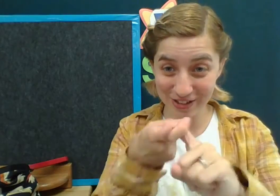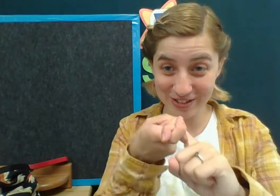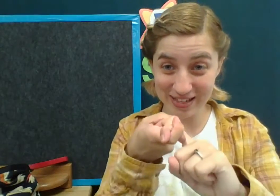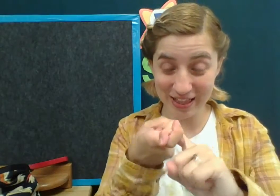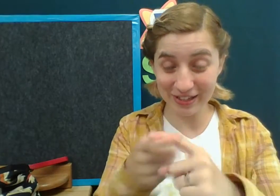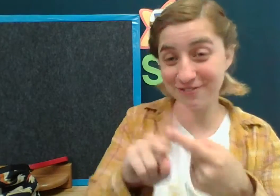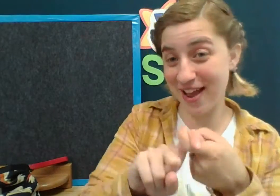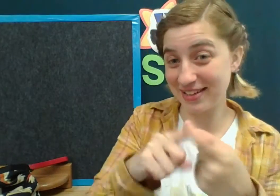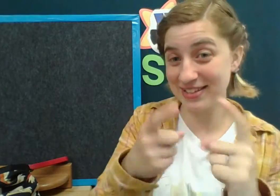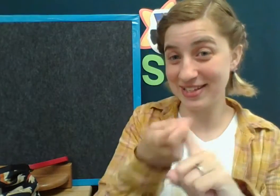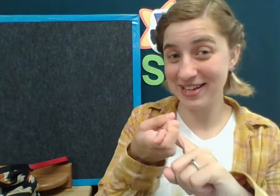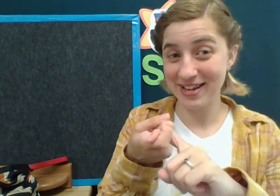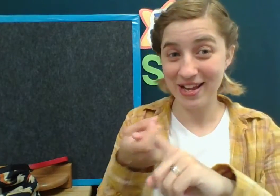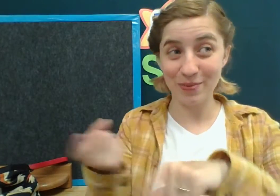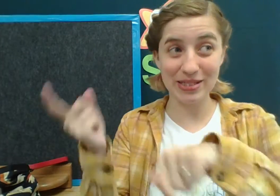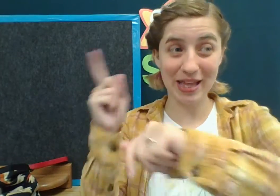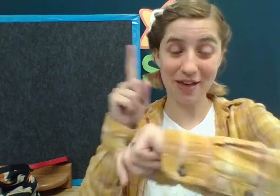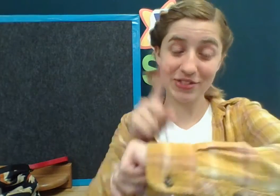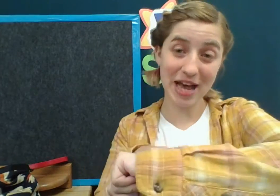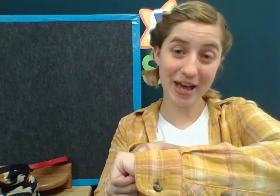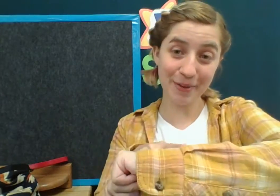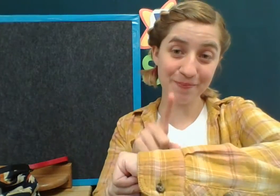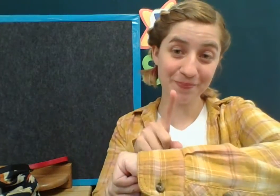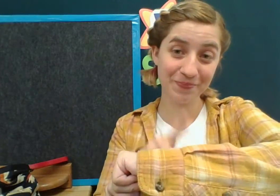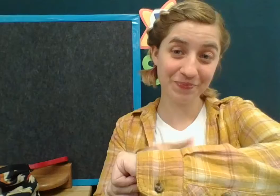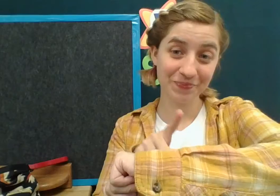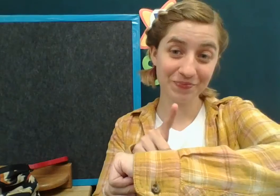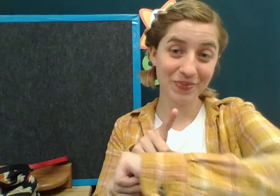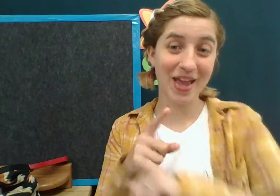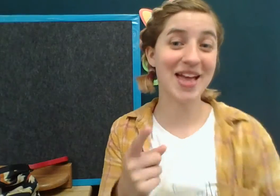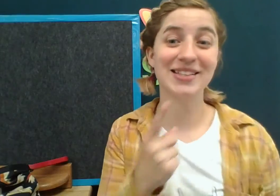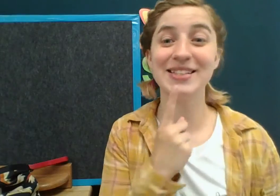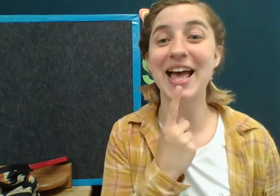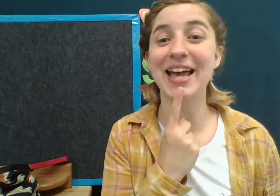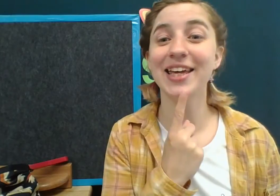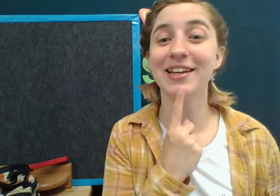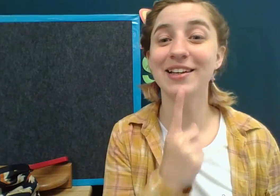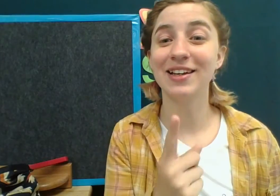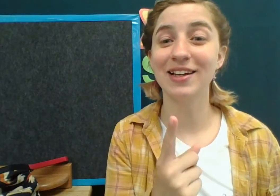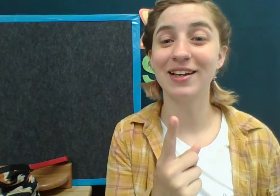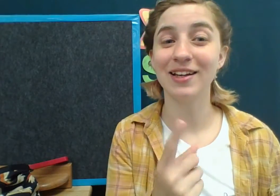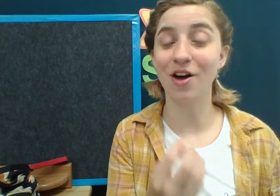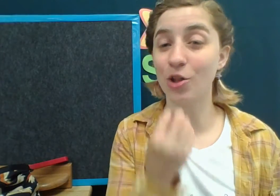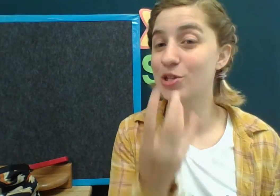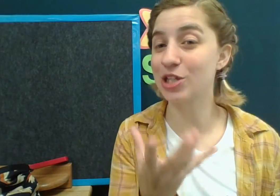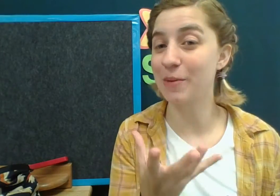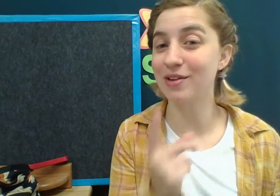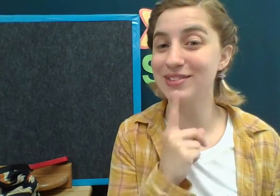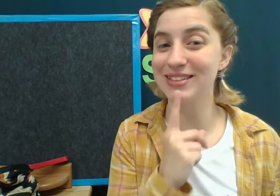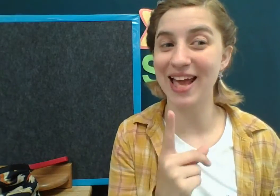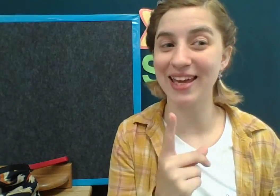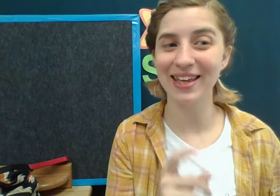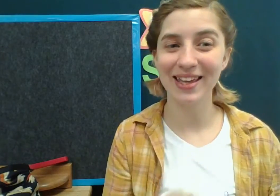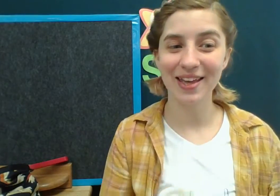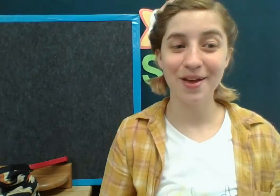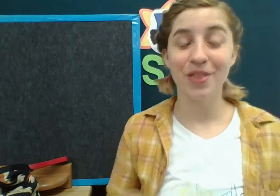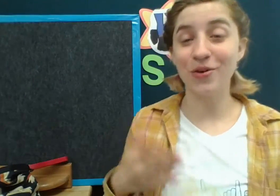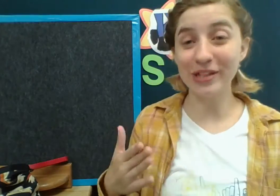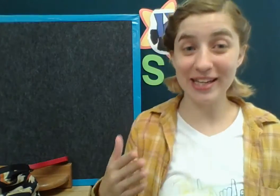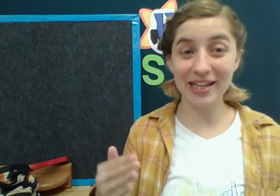fingers together, friends. We still have time and say. All the words are coming out, say. The only thing